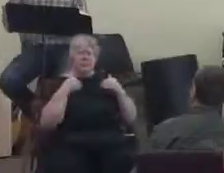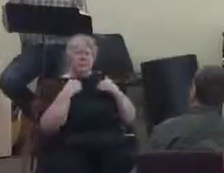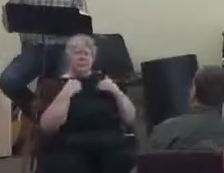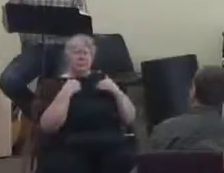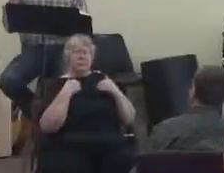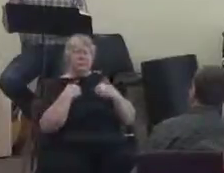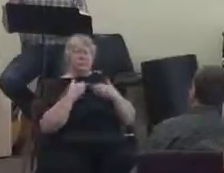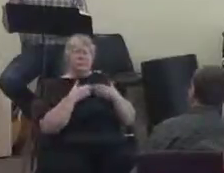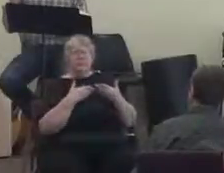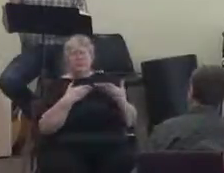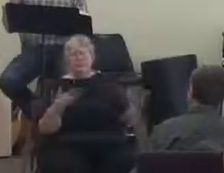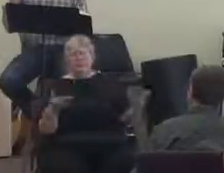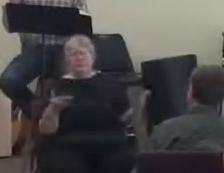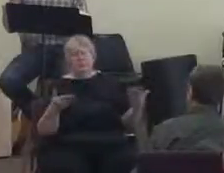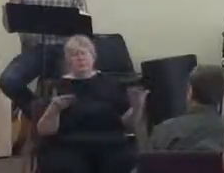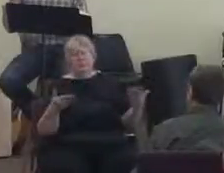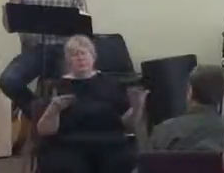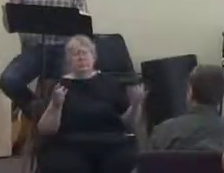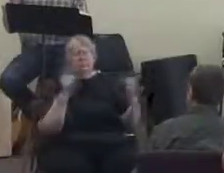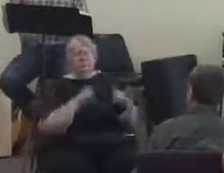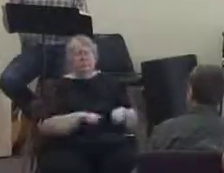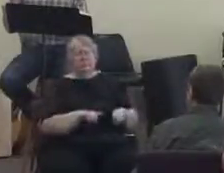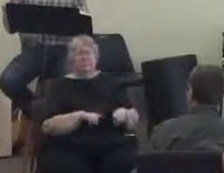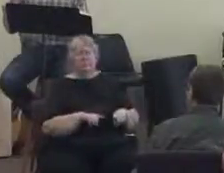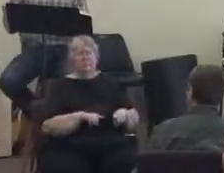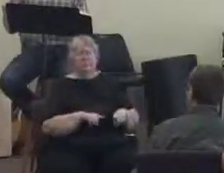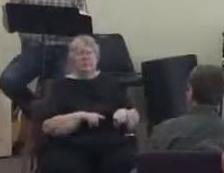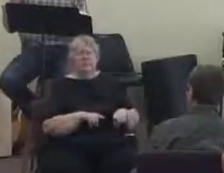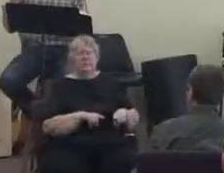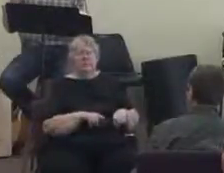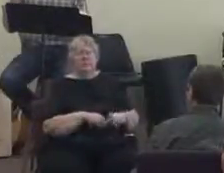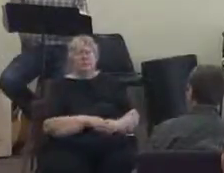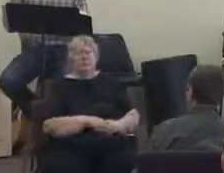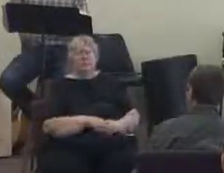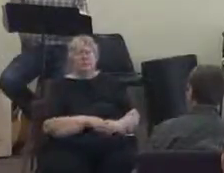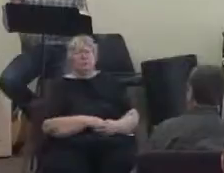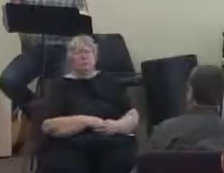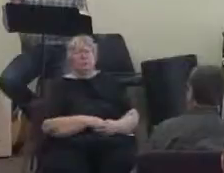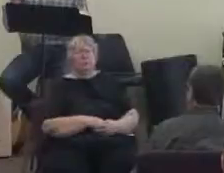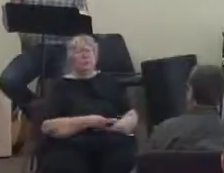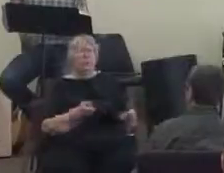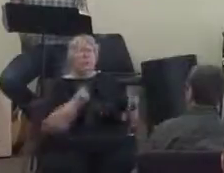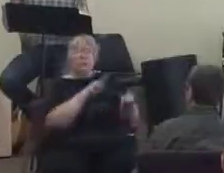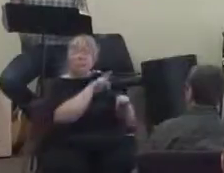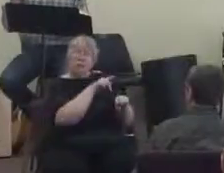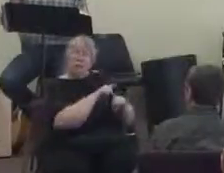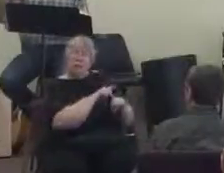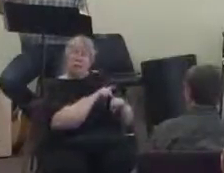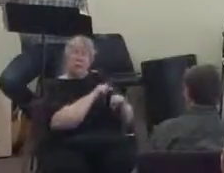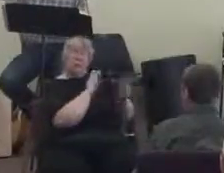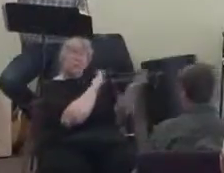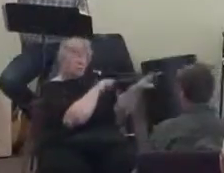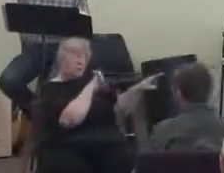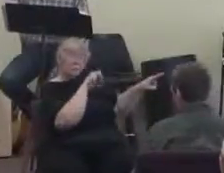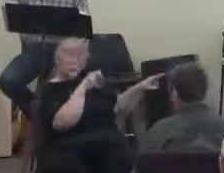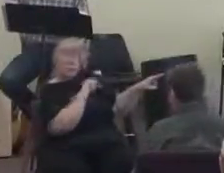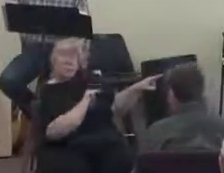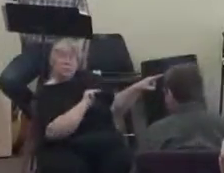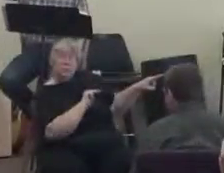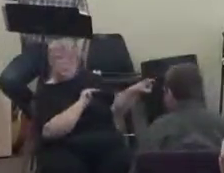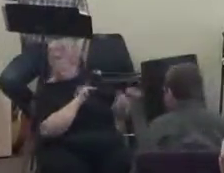introducing what's going to happen. He opened the door for Jesus to answer. When Peter saw him, he asked, "Lord,